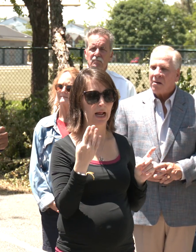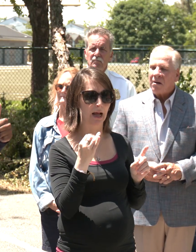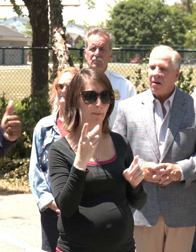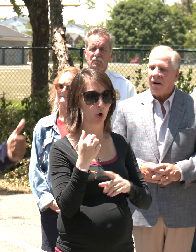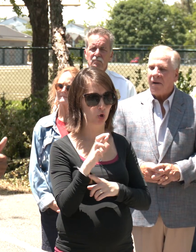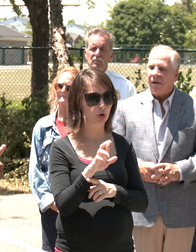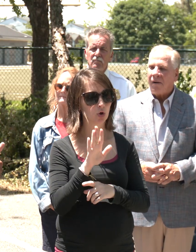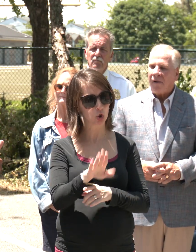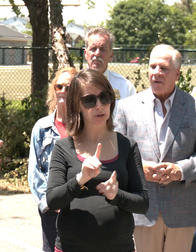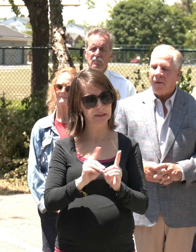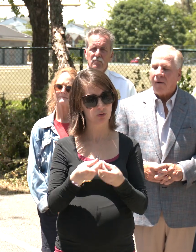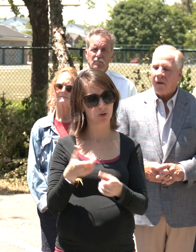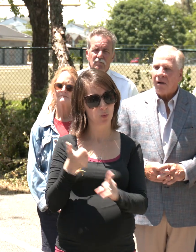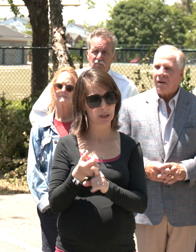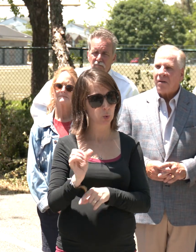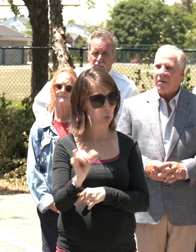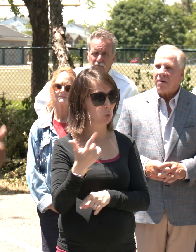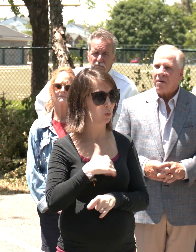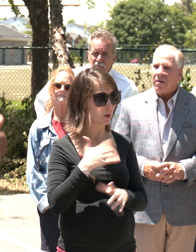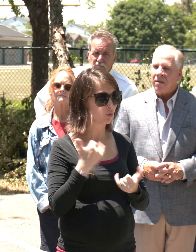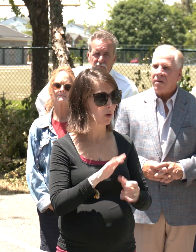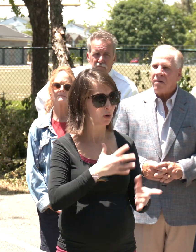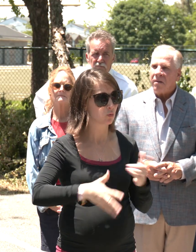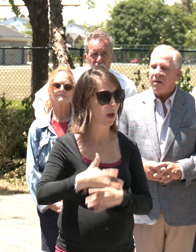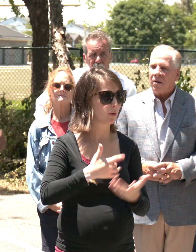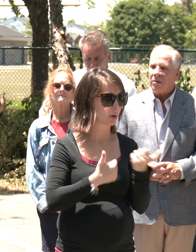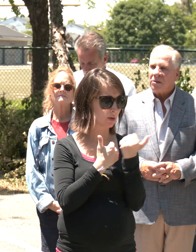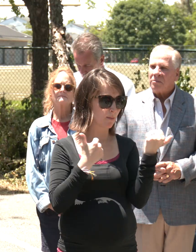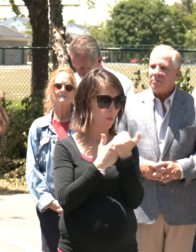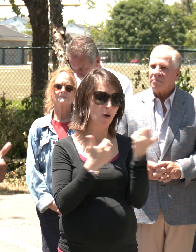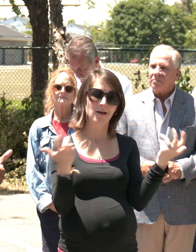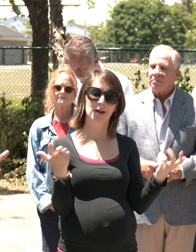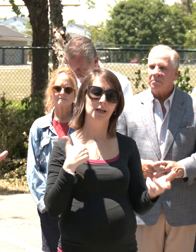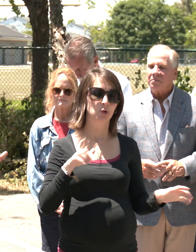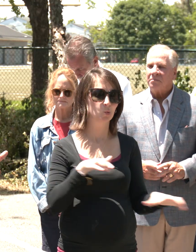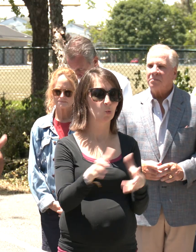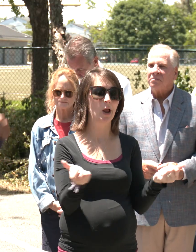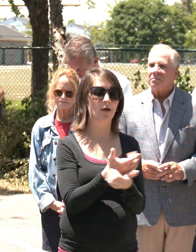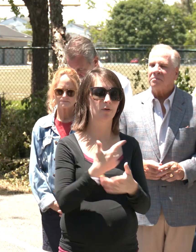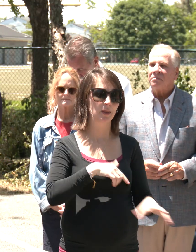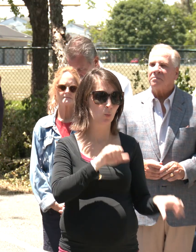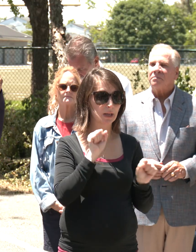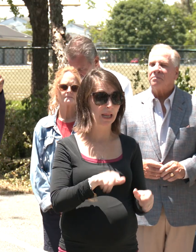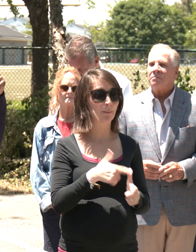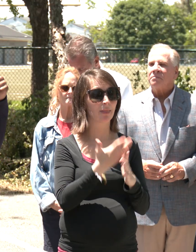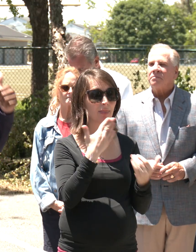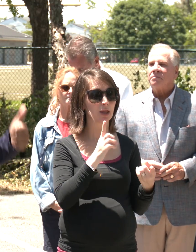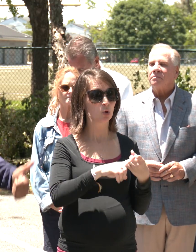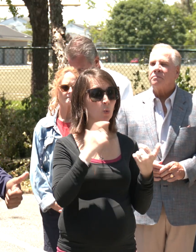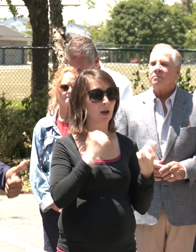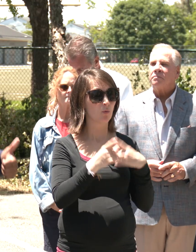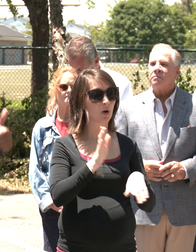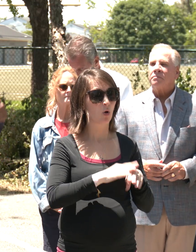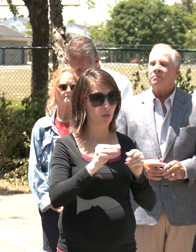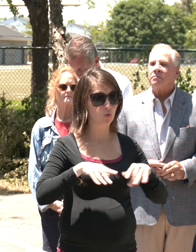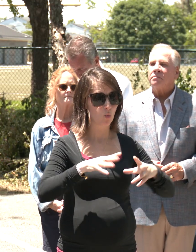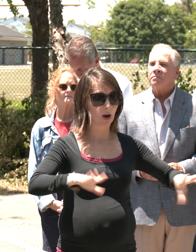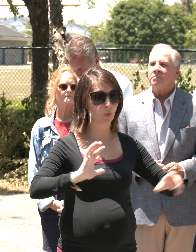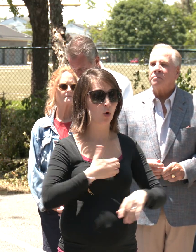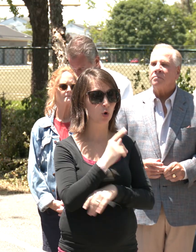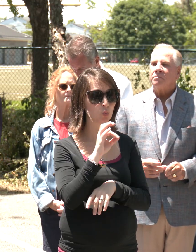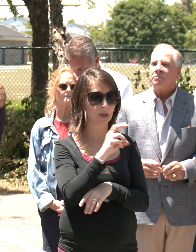well. And so we're all rallying around them and doing everything that we can. But thank you to everyone on the ground, our utility